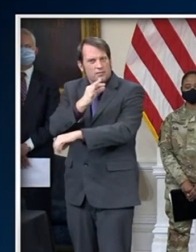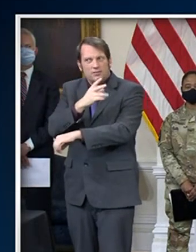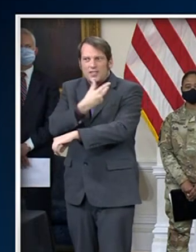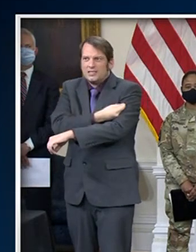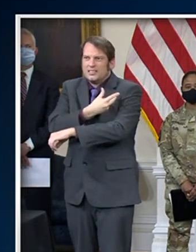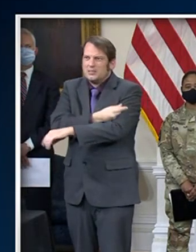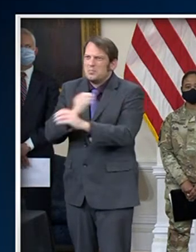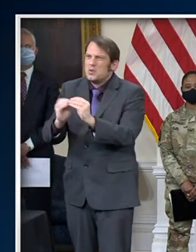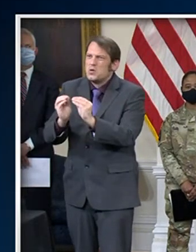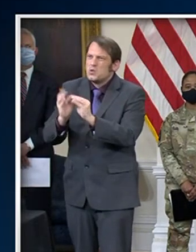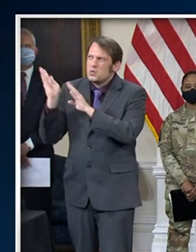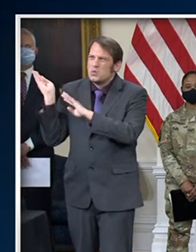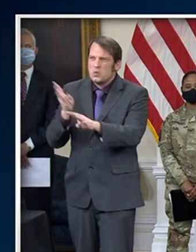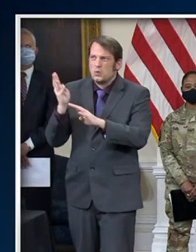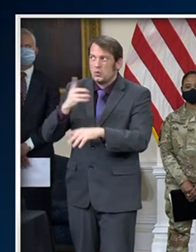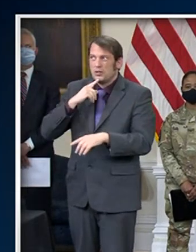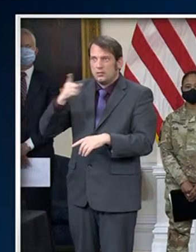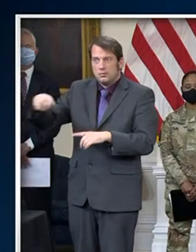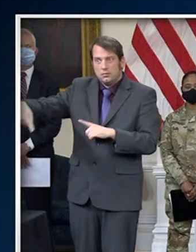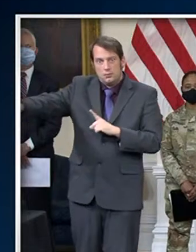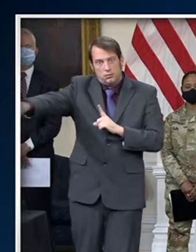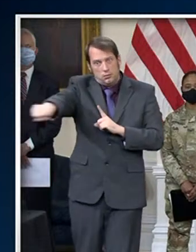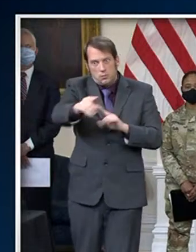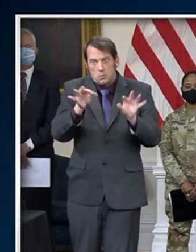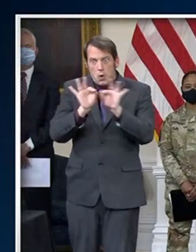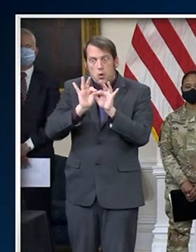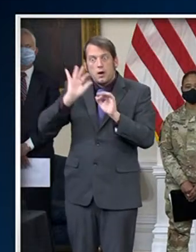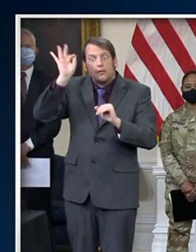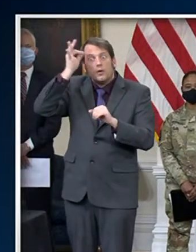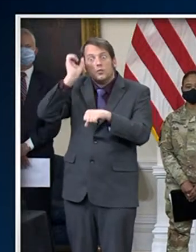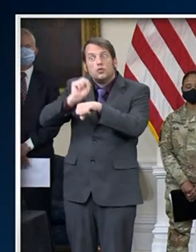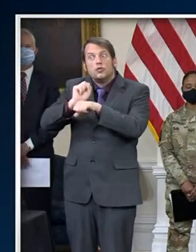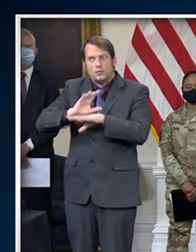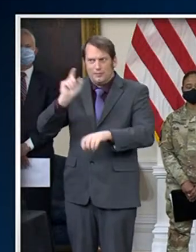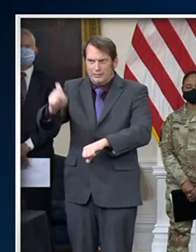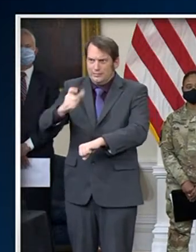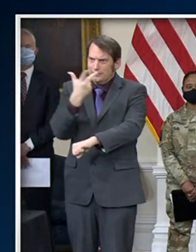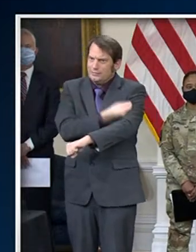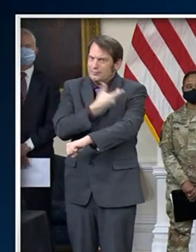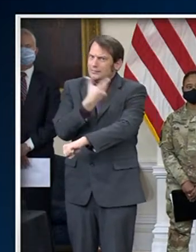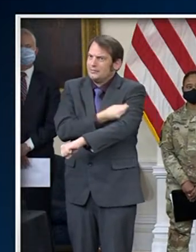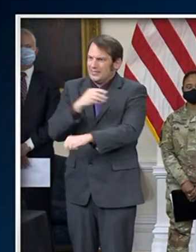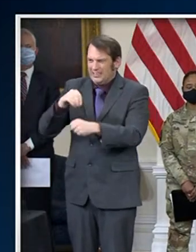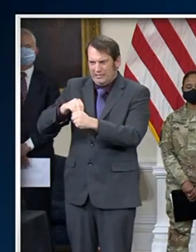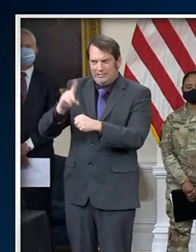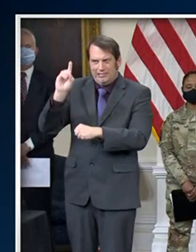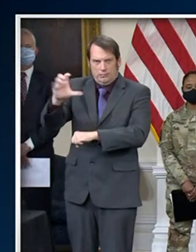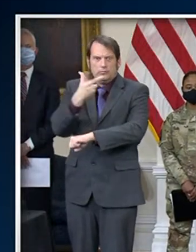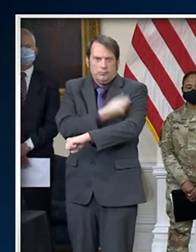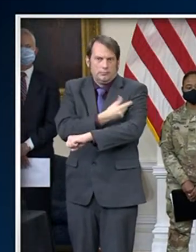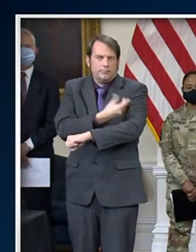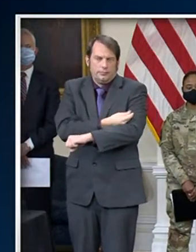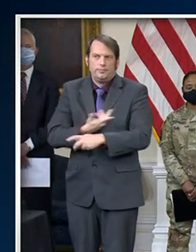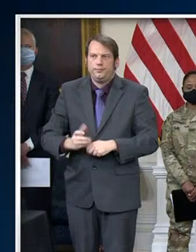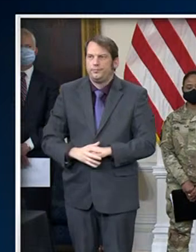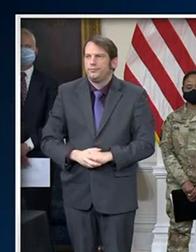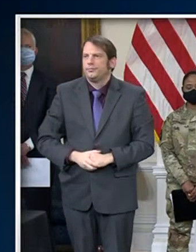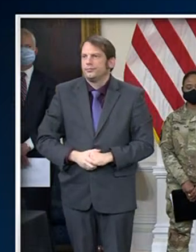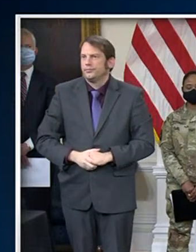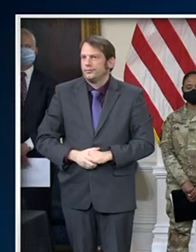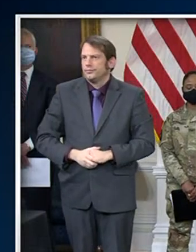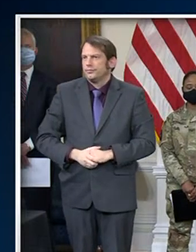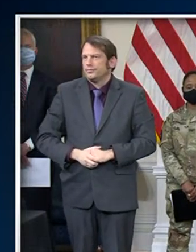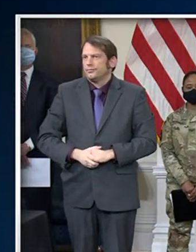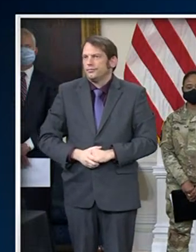essential federal employees in the National Capital Region. And tomorrow, I will be in the Oval